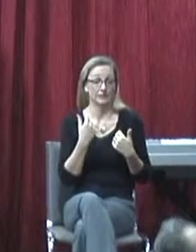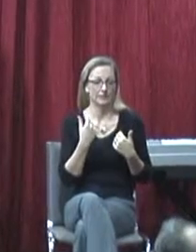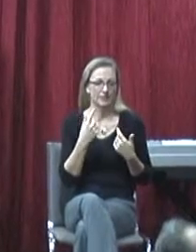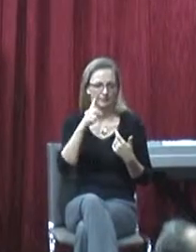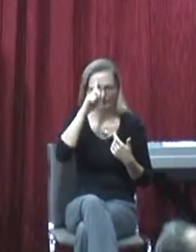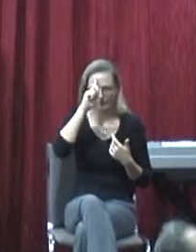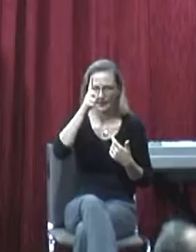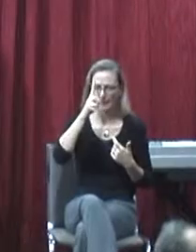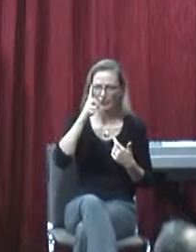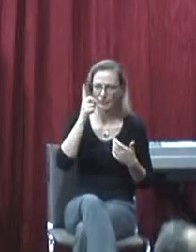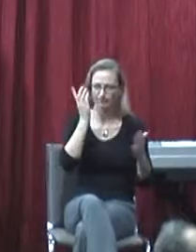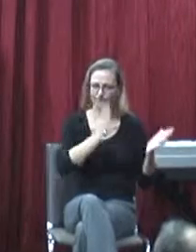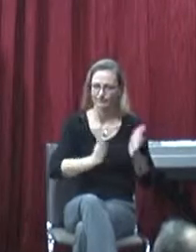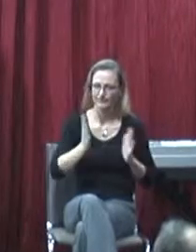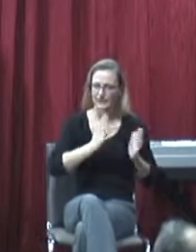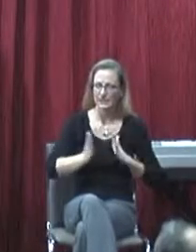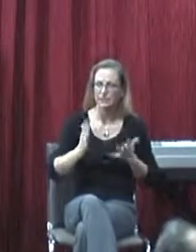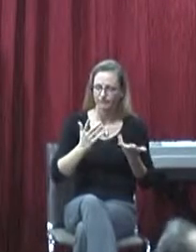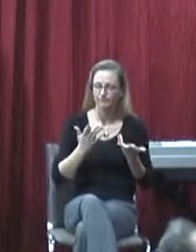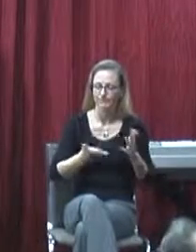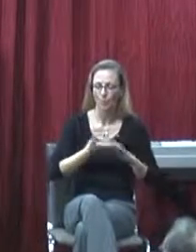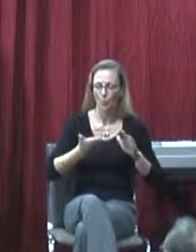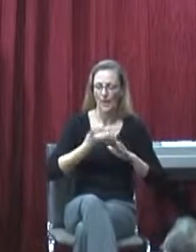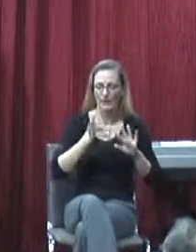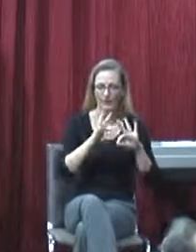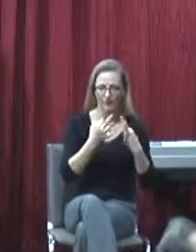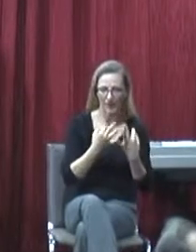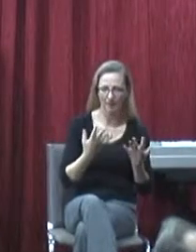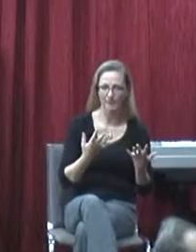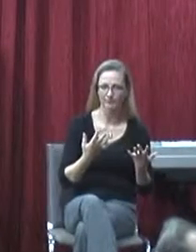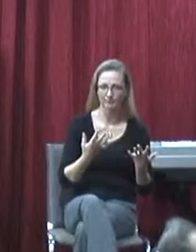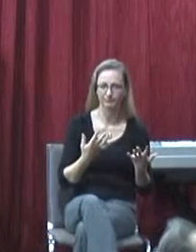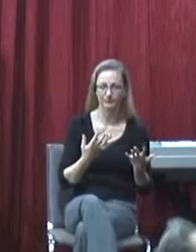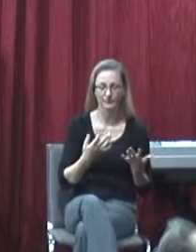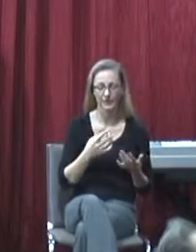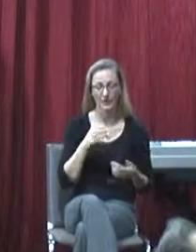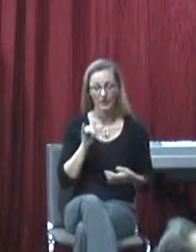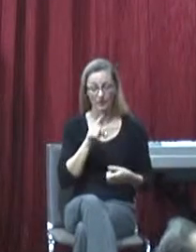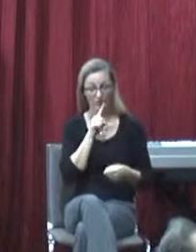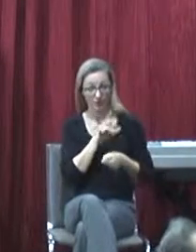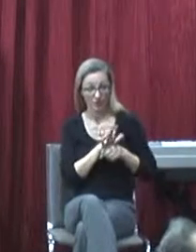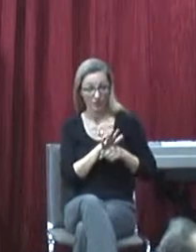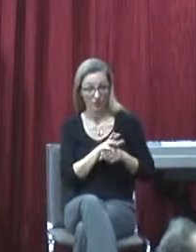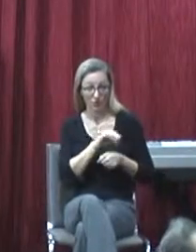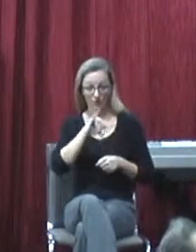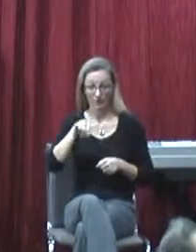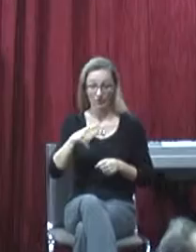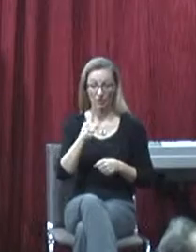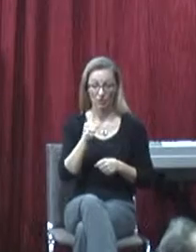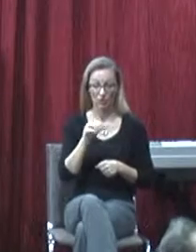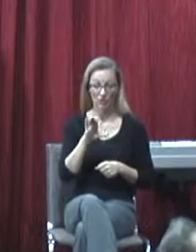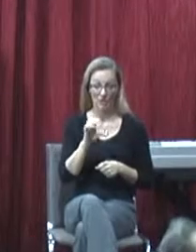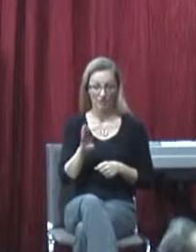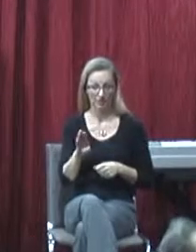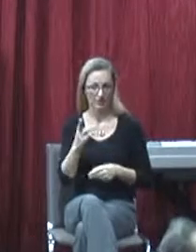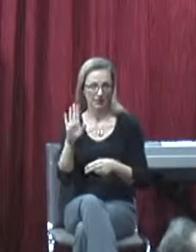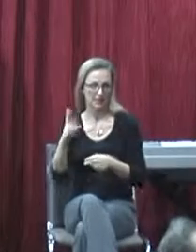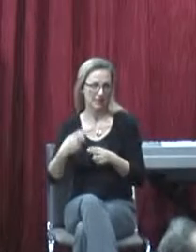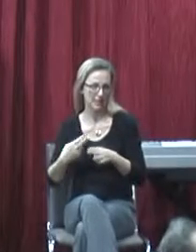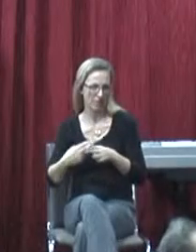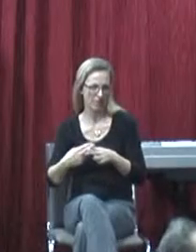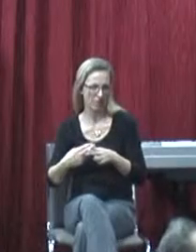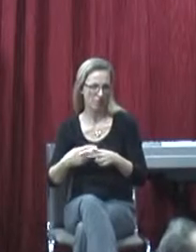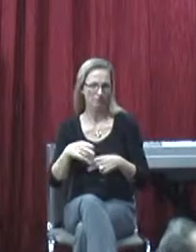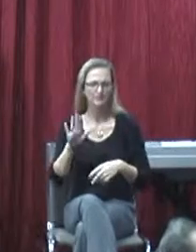family, if you're familiar with the family. And it actually was a confirmation of Jacob's name. His name, Jacob,